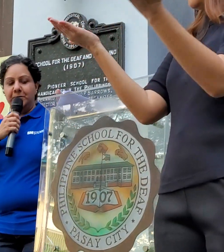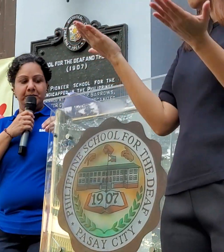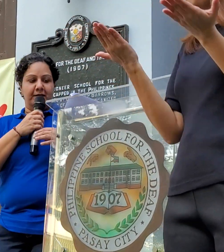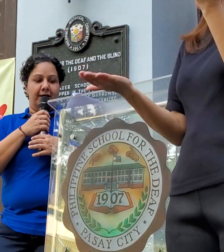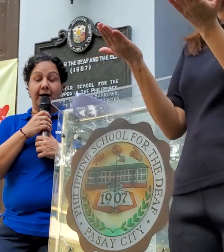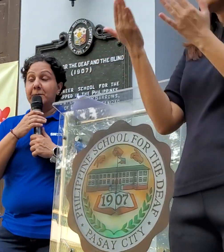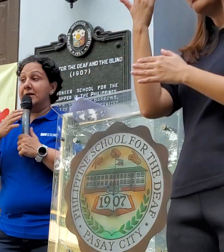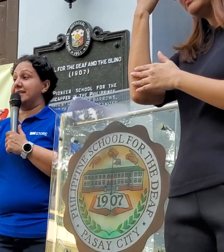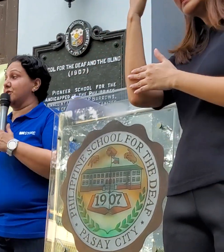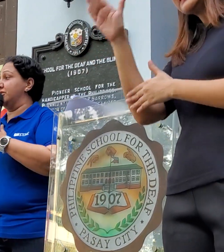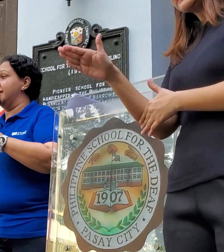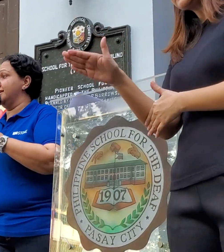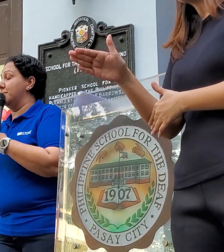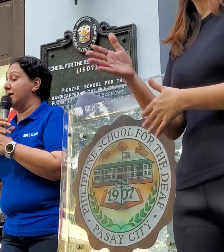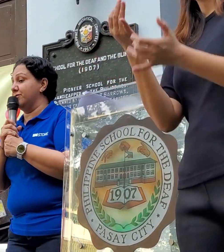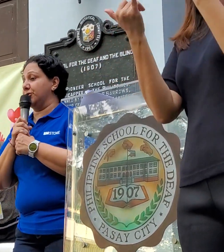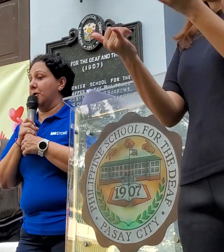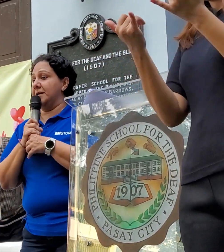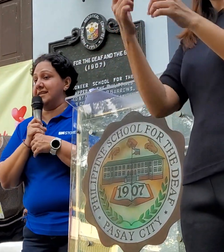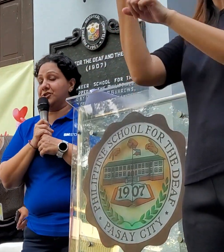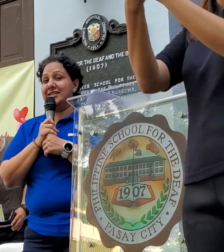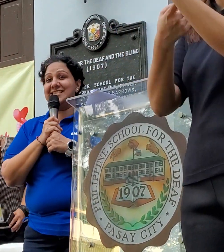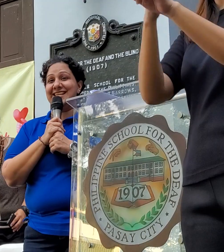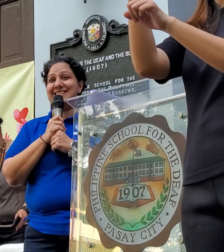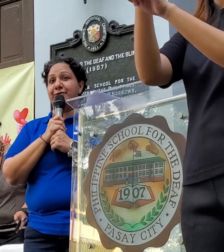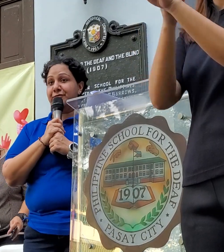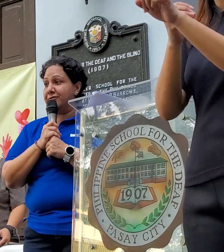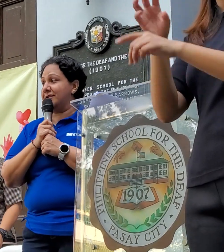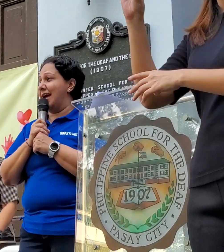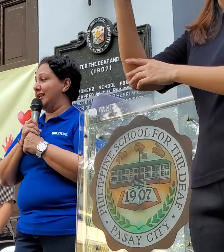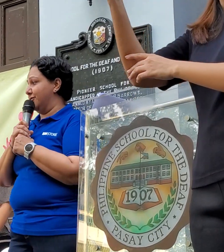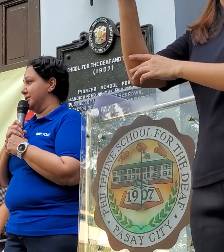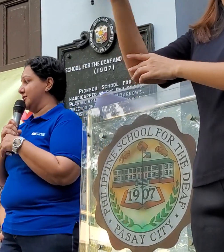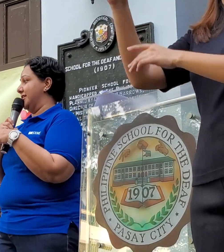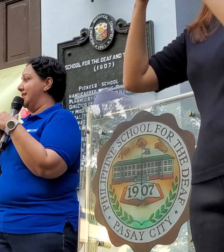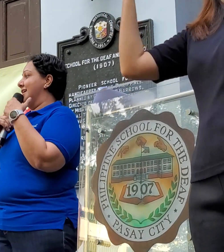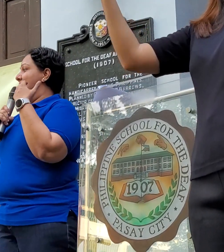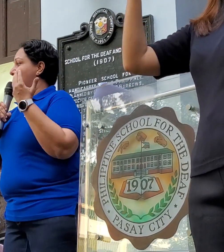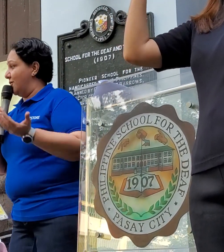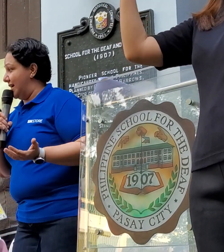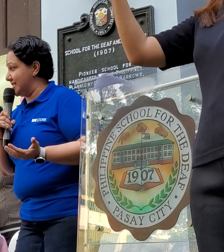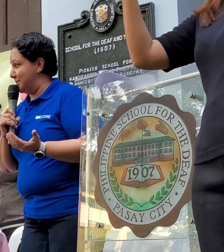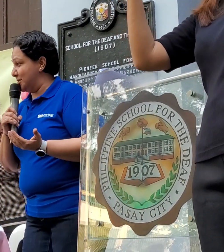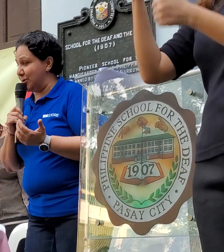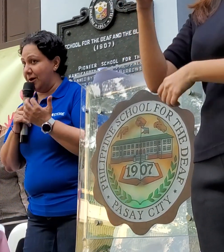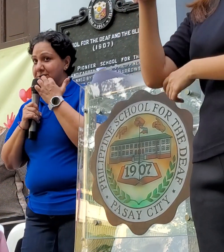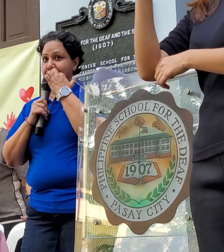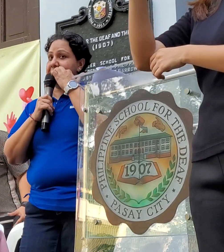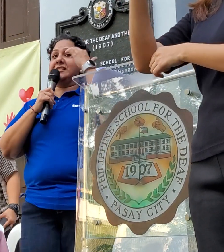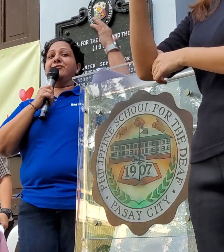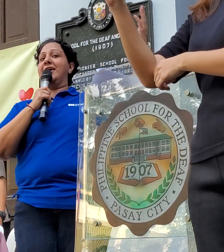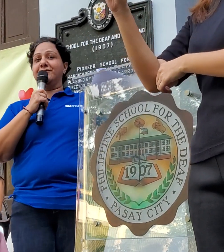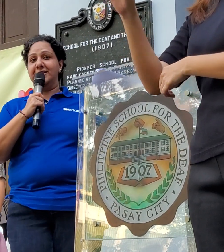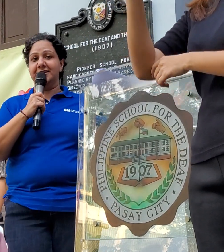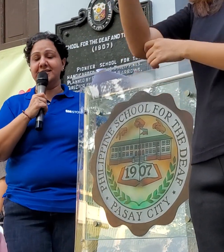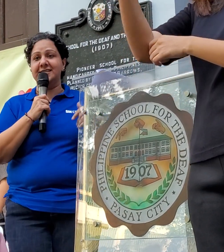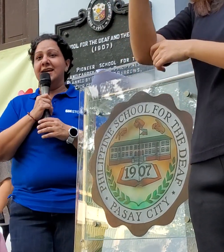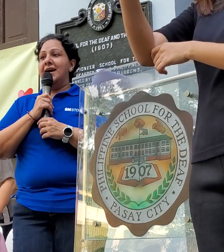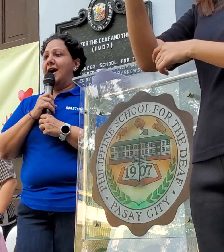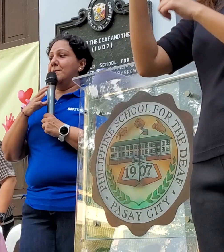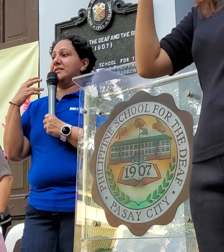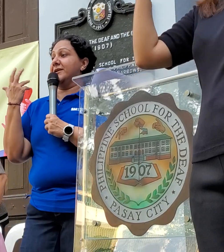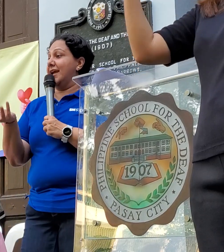know, is actually, the month of October is actually the 65th anniversary of SM Store. So, 65